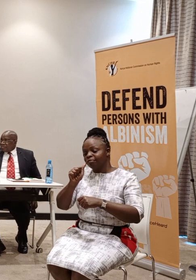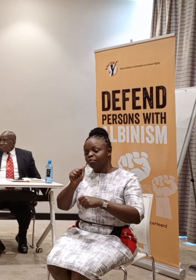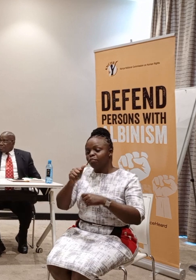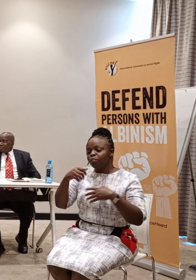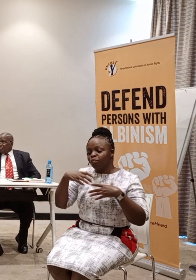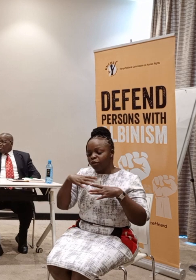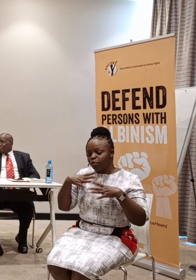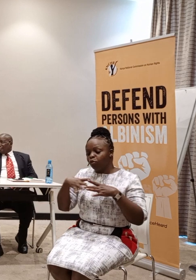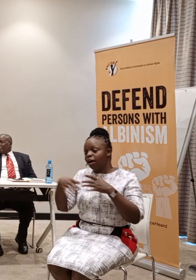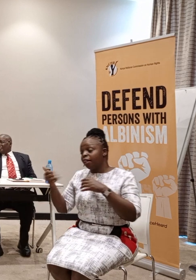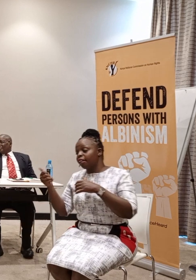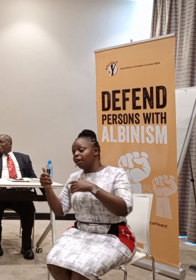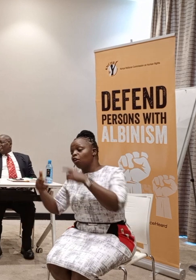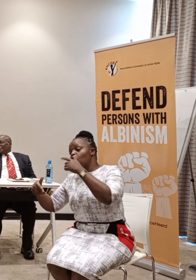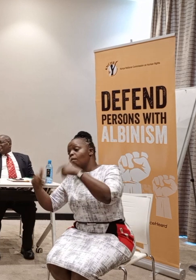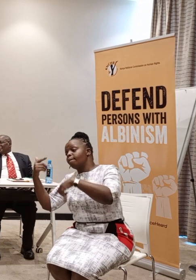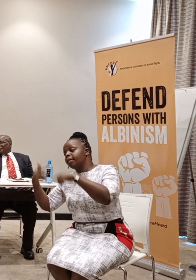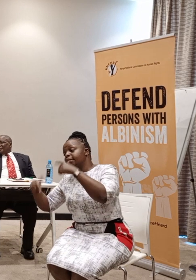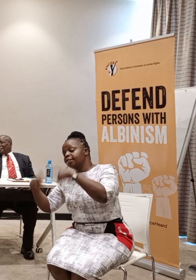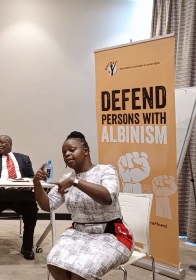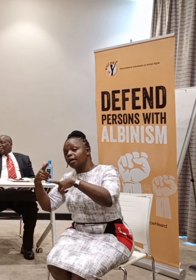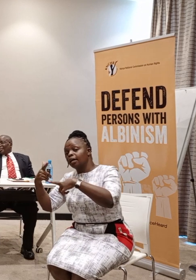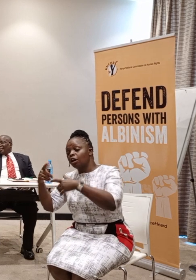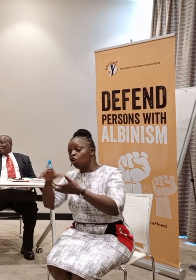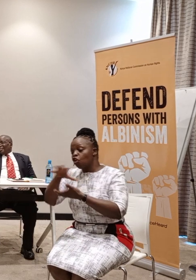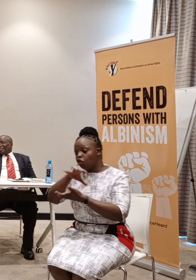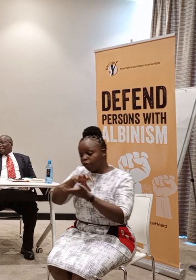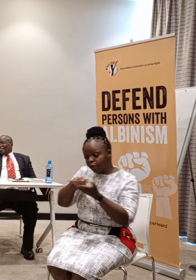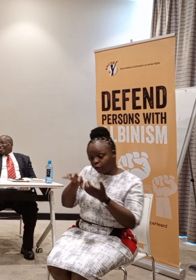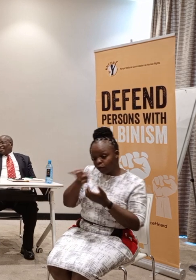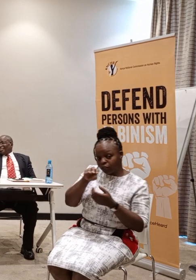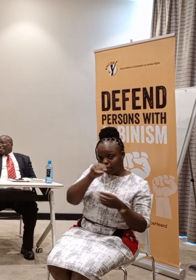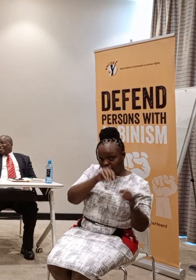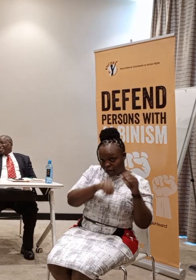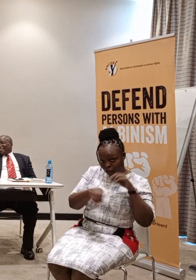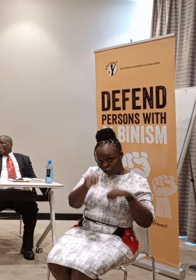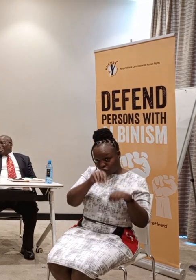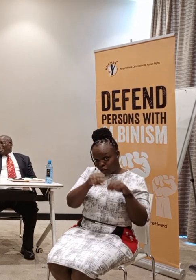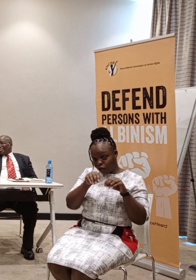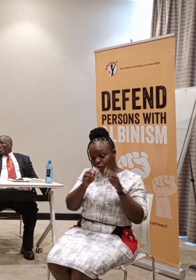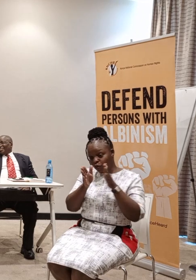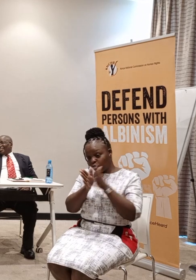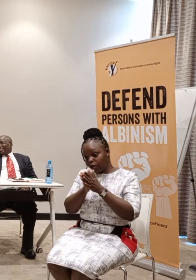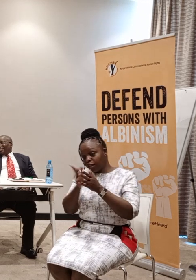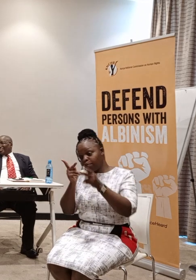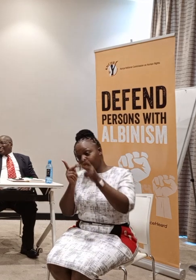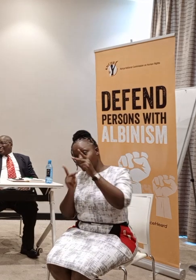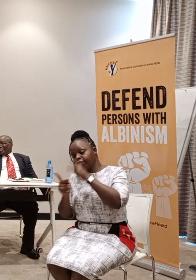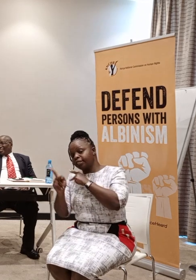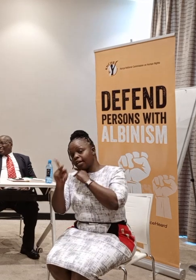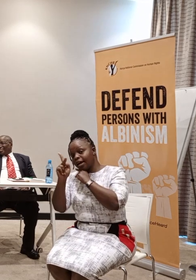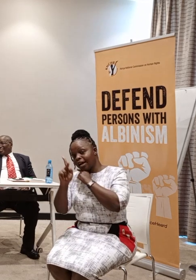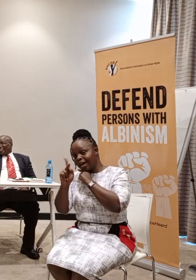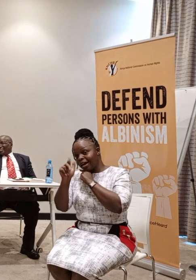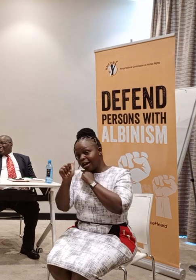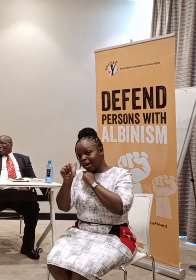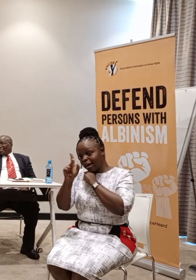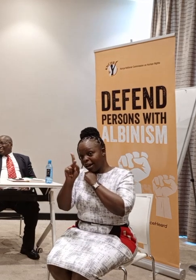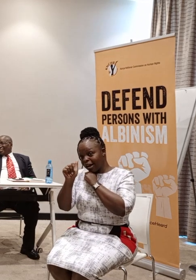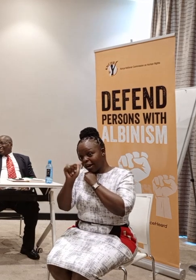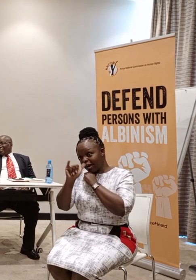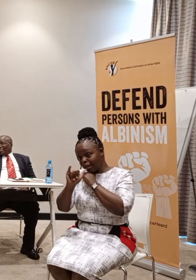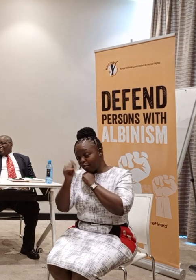My competitors deliberately confused the electorate, but with Professor Kakai, and because he was